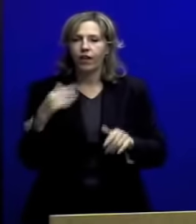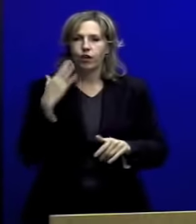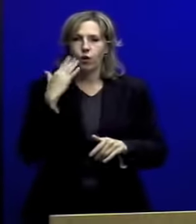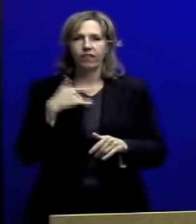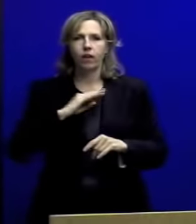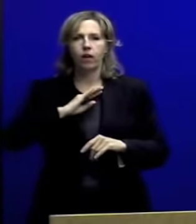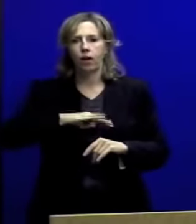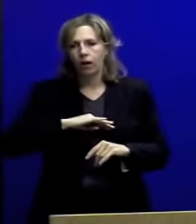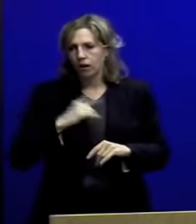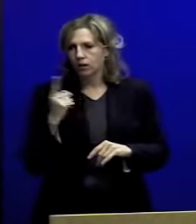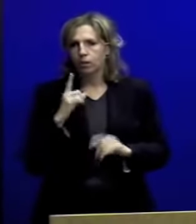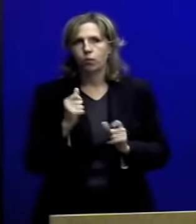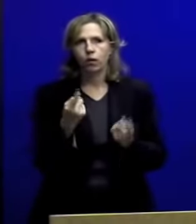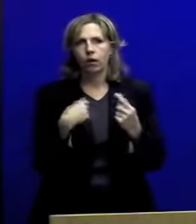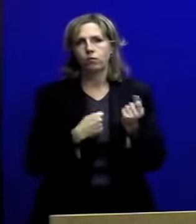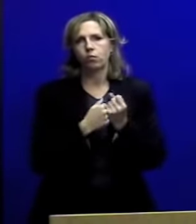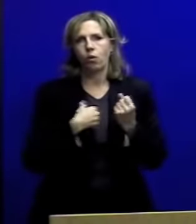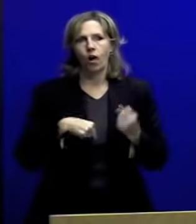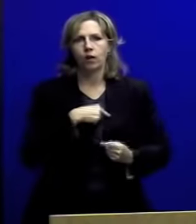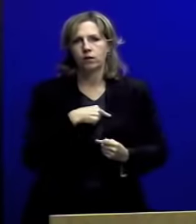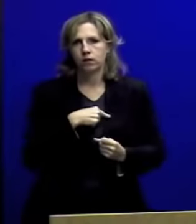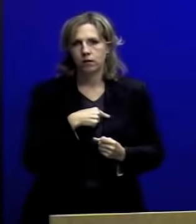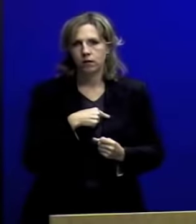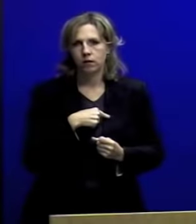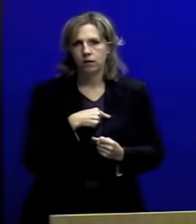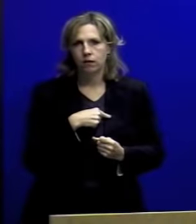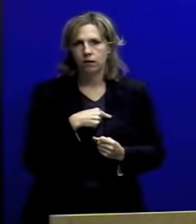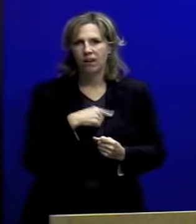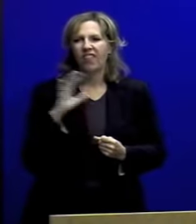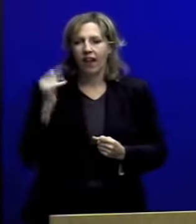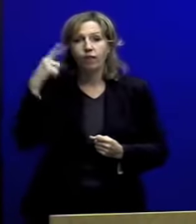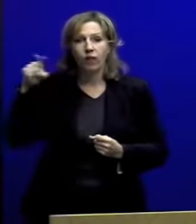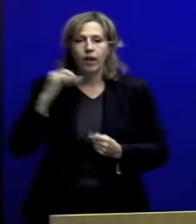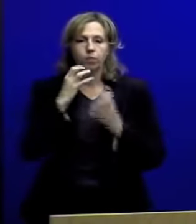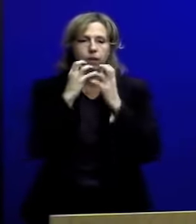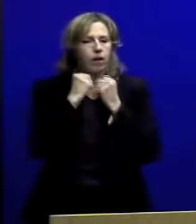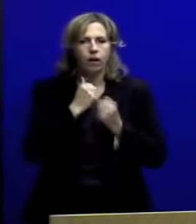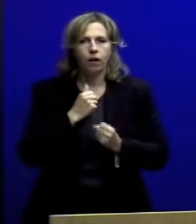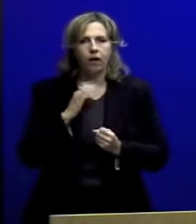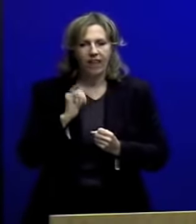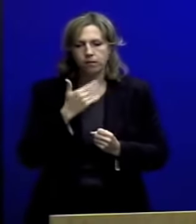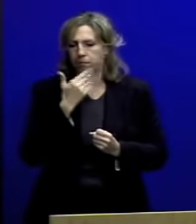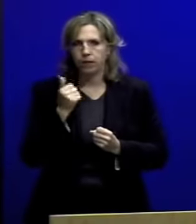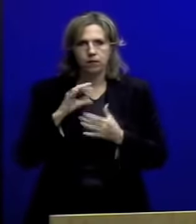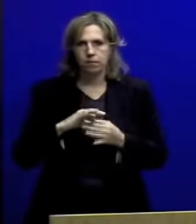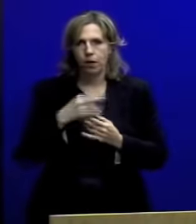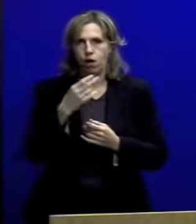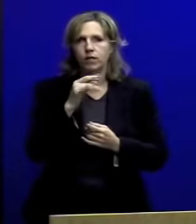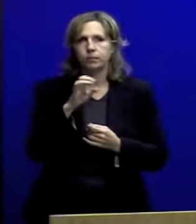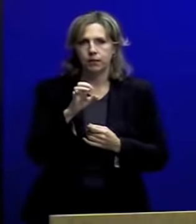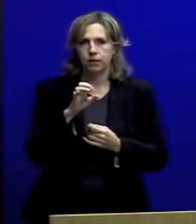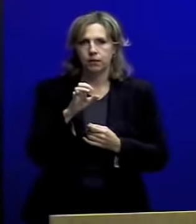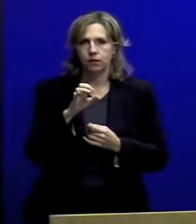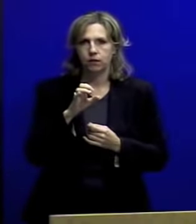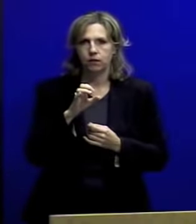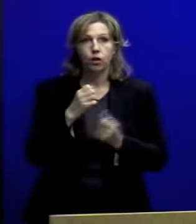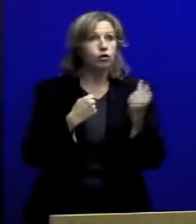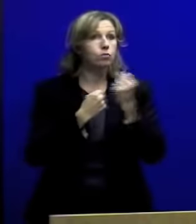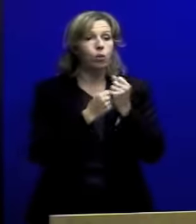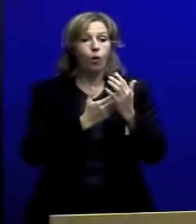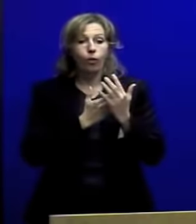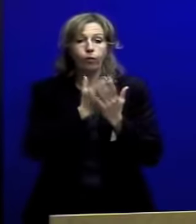and that there is support there for the patient and the family throughout the illness, however it goes.